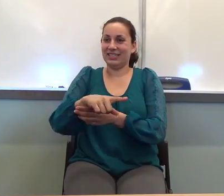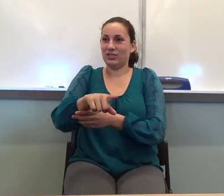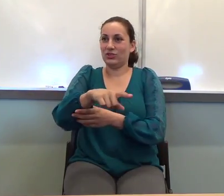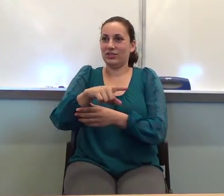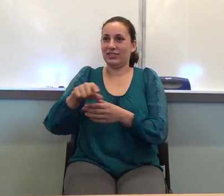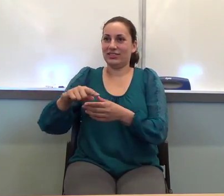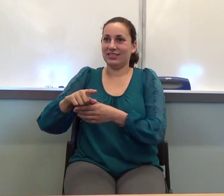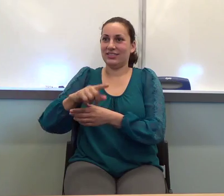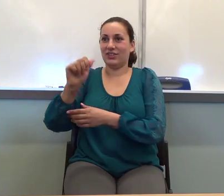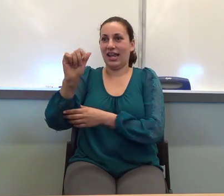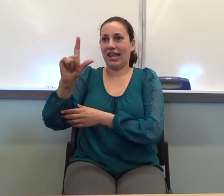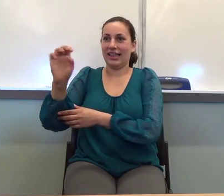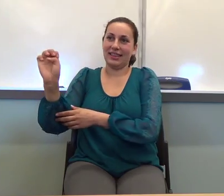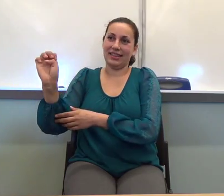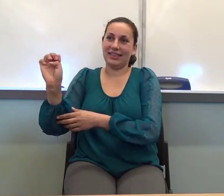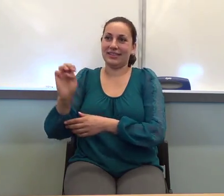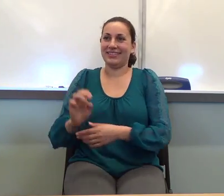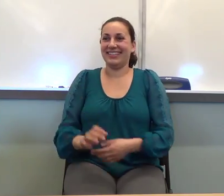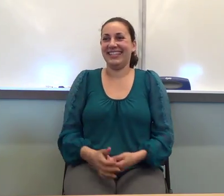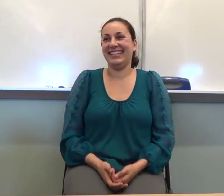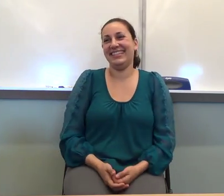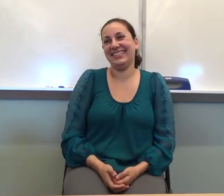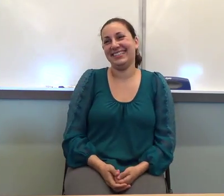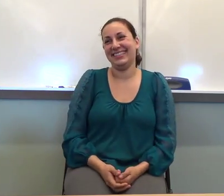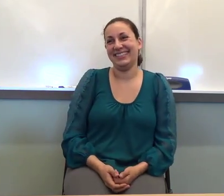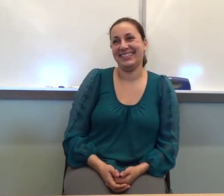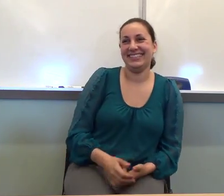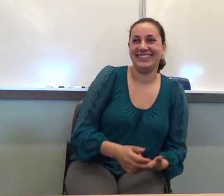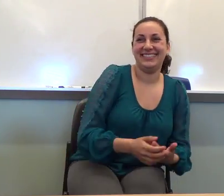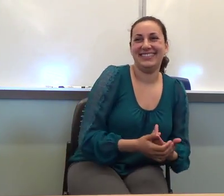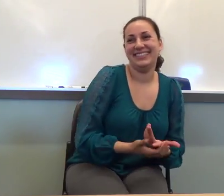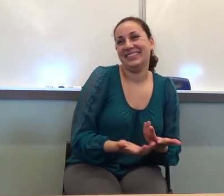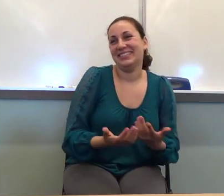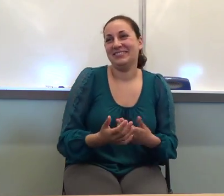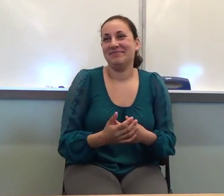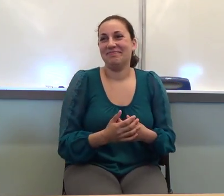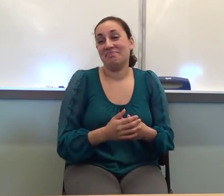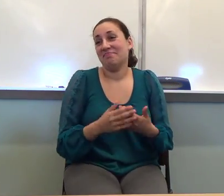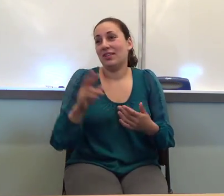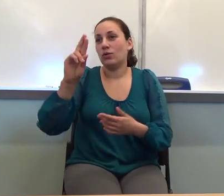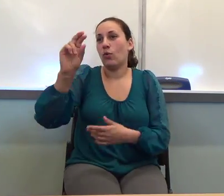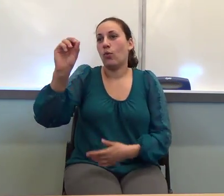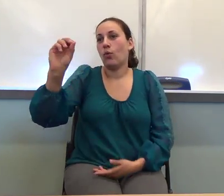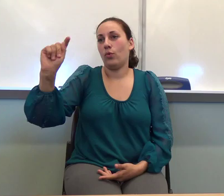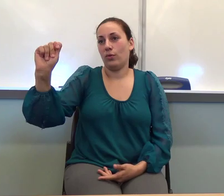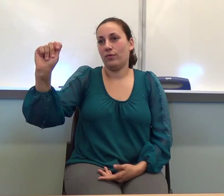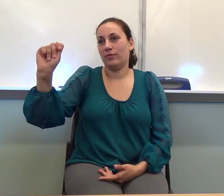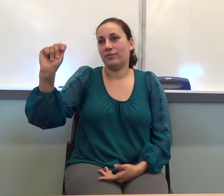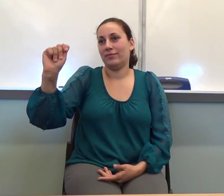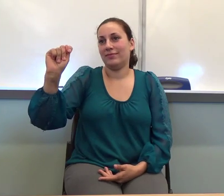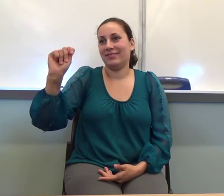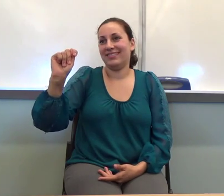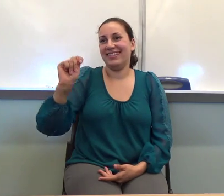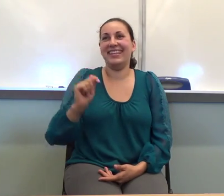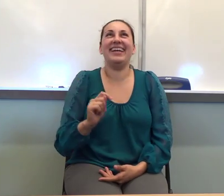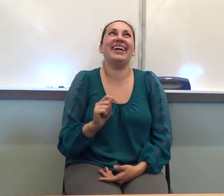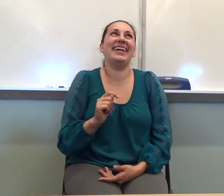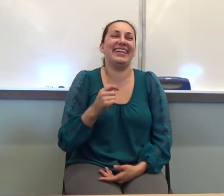and 24 grams. So we can extend the table a little bit, just add another column to it,